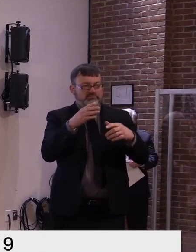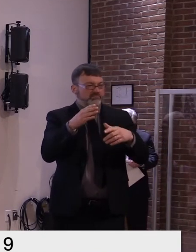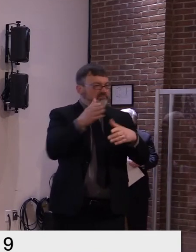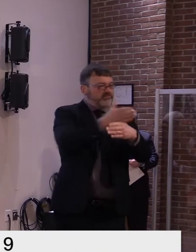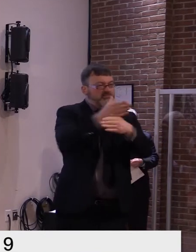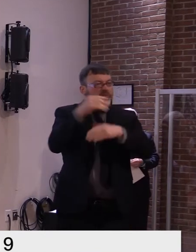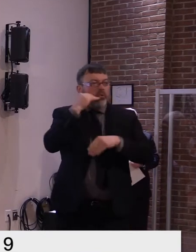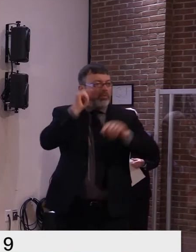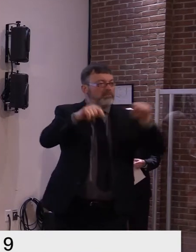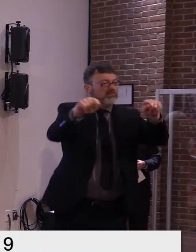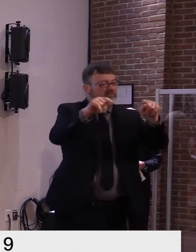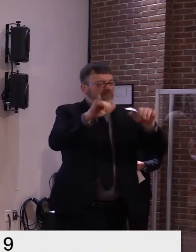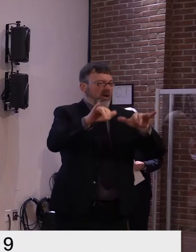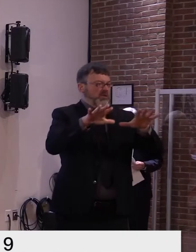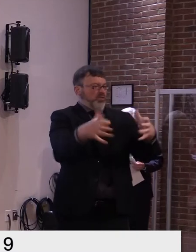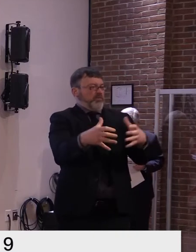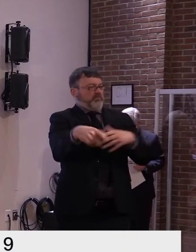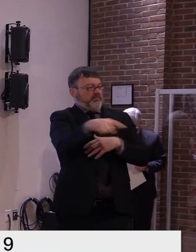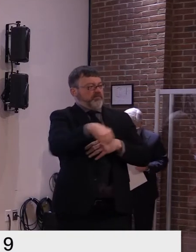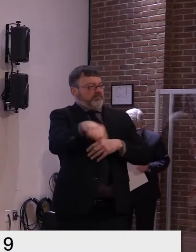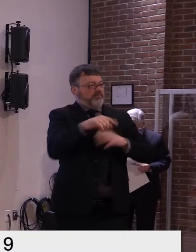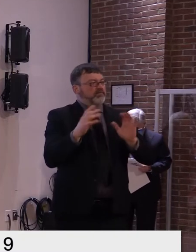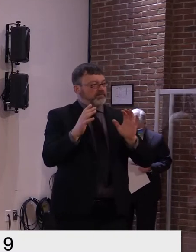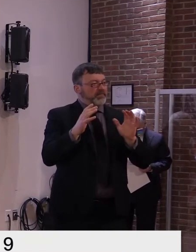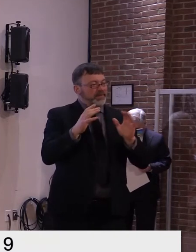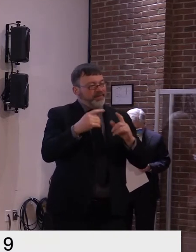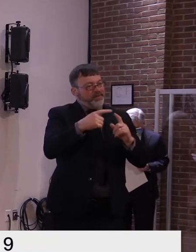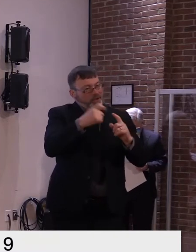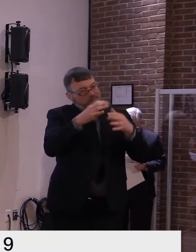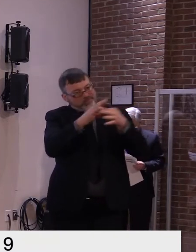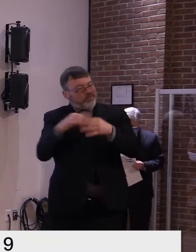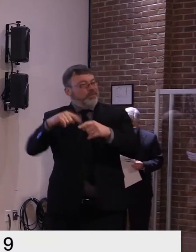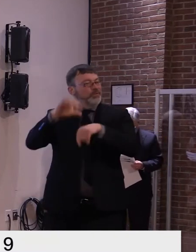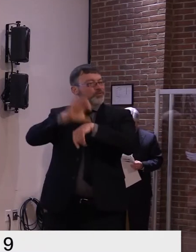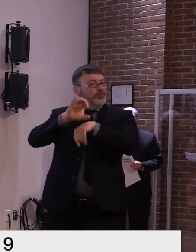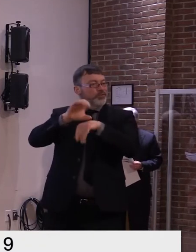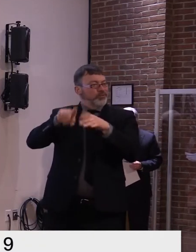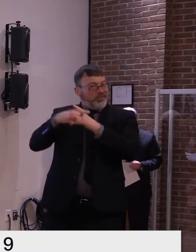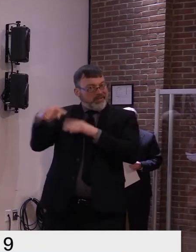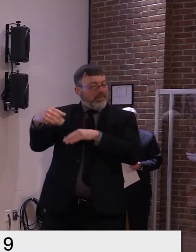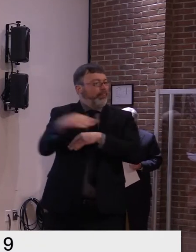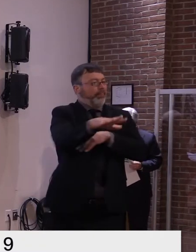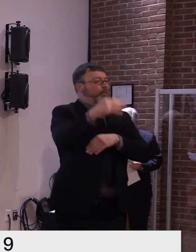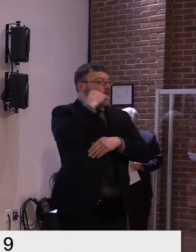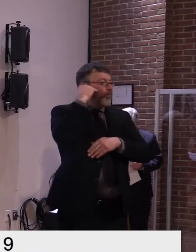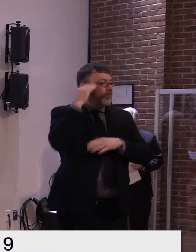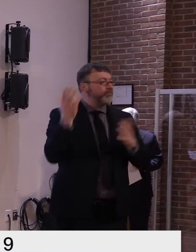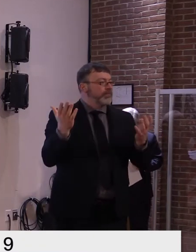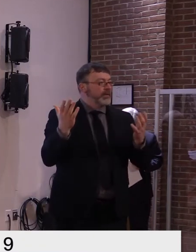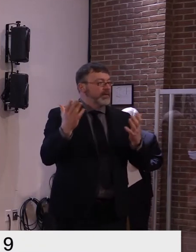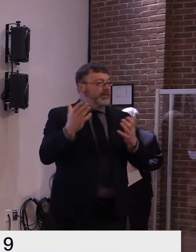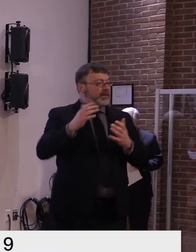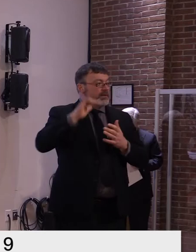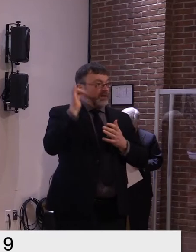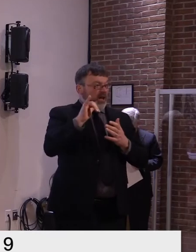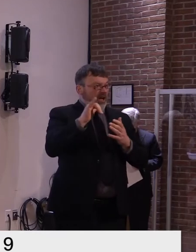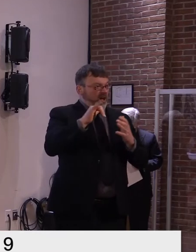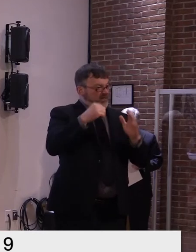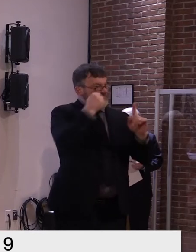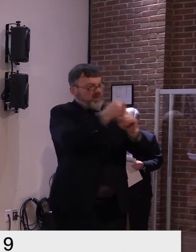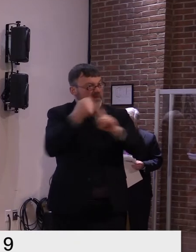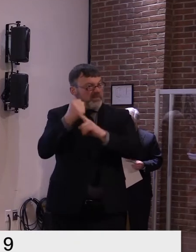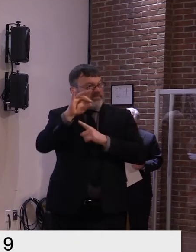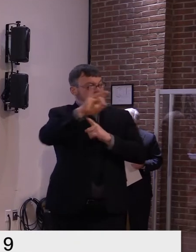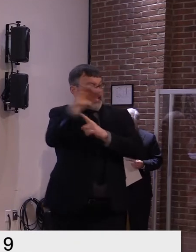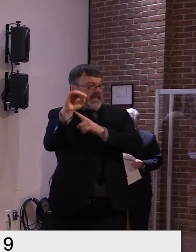people who attended that church. And the number is now up to 80 total. That